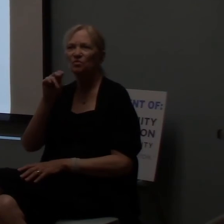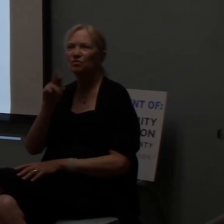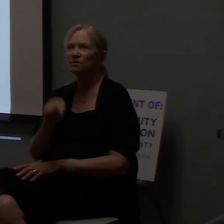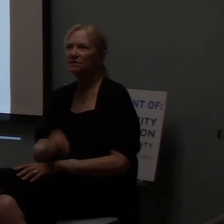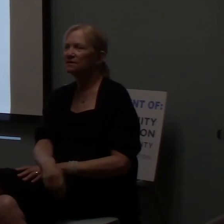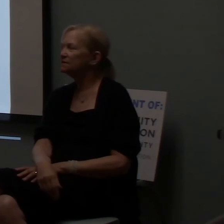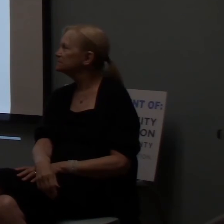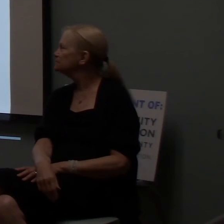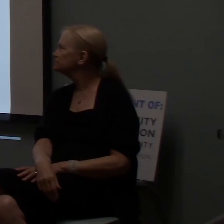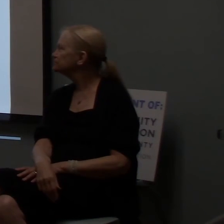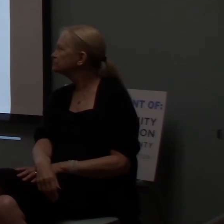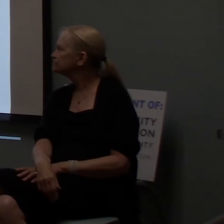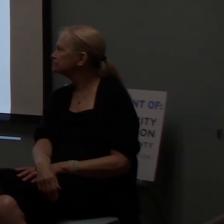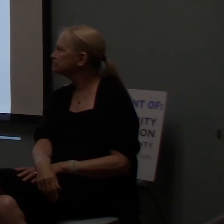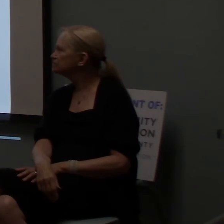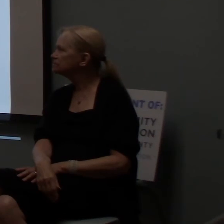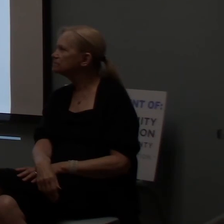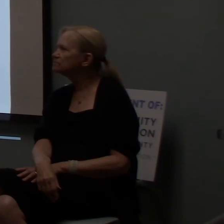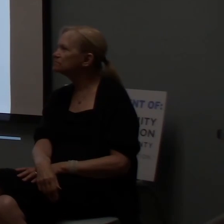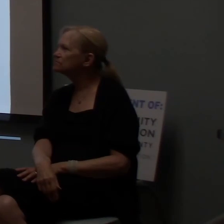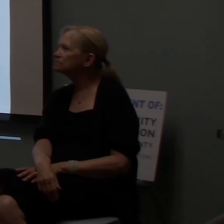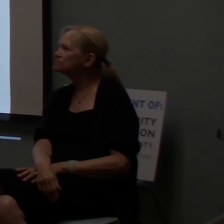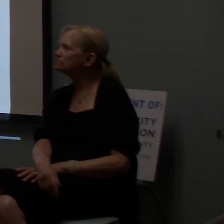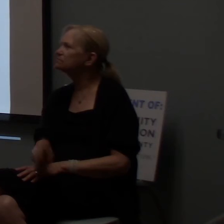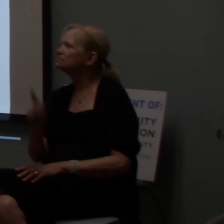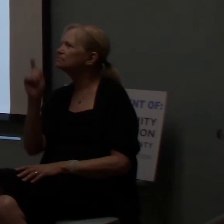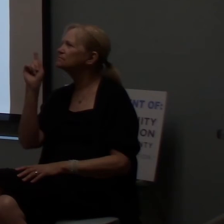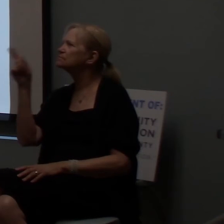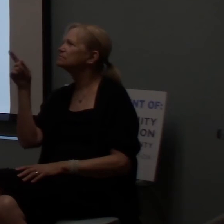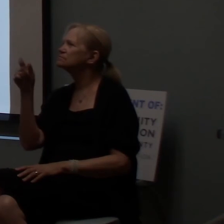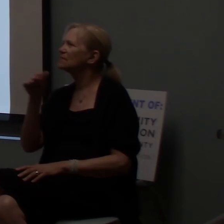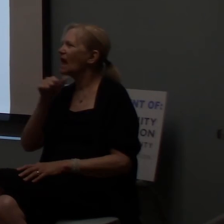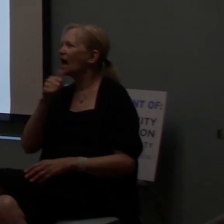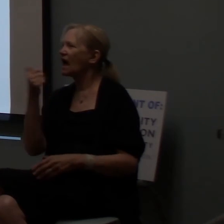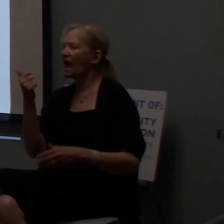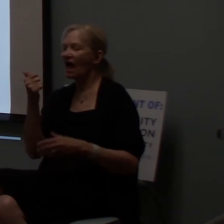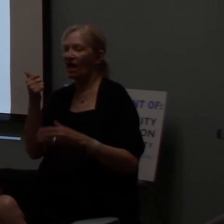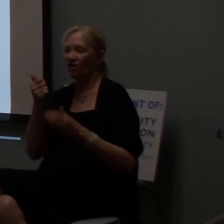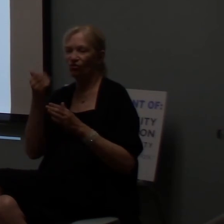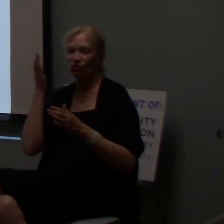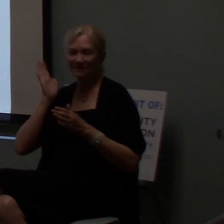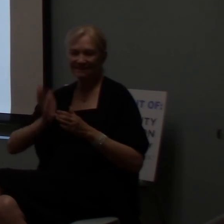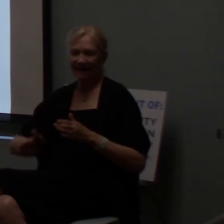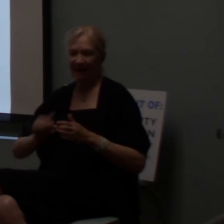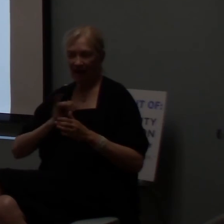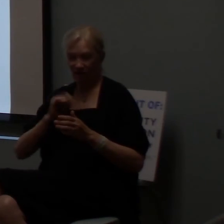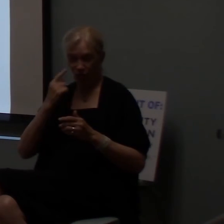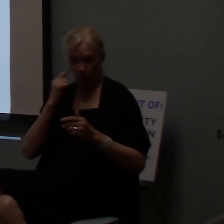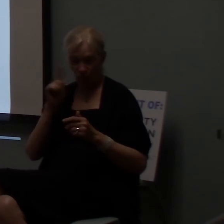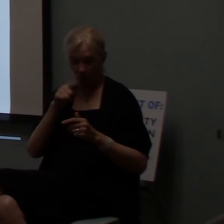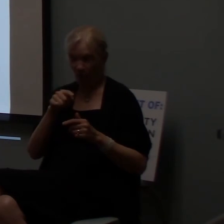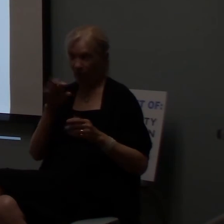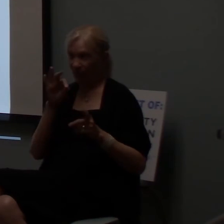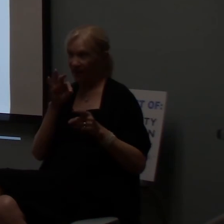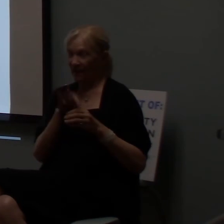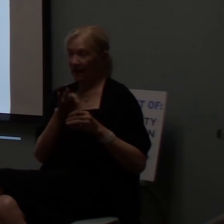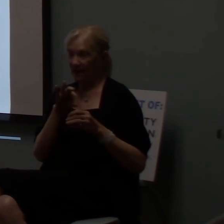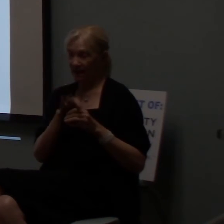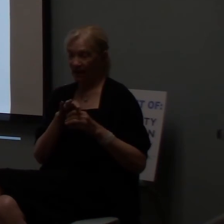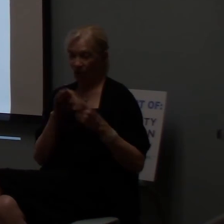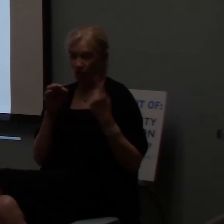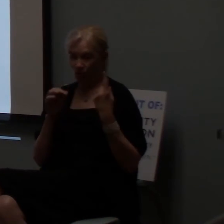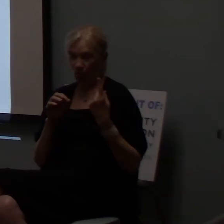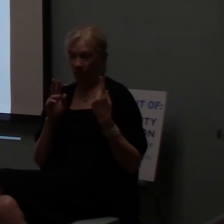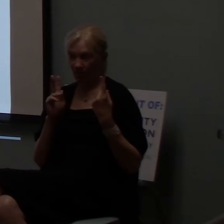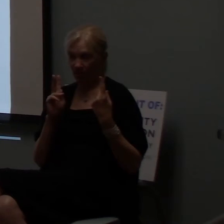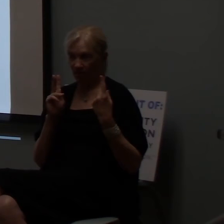Good, okay. Yes, ma'am. The other side that I've heard of this, you know, where you would elect one person,